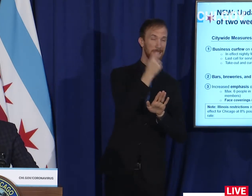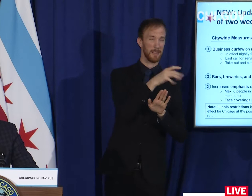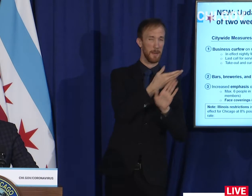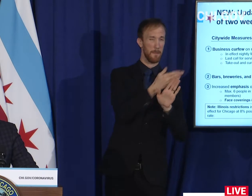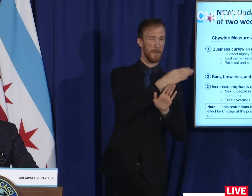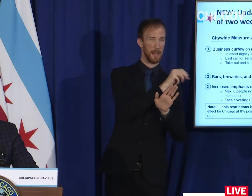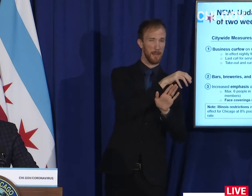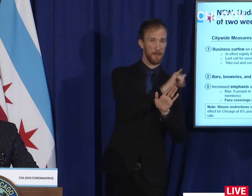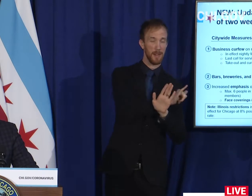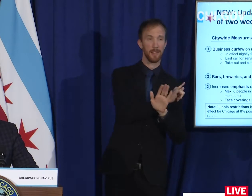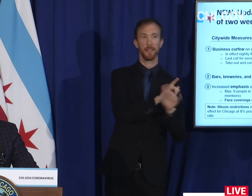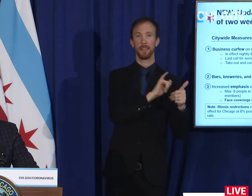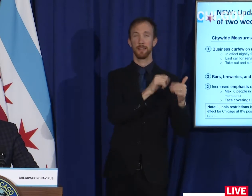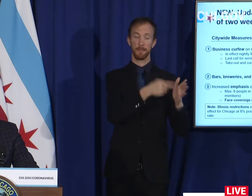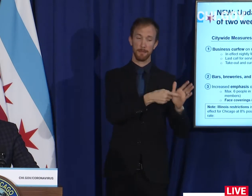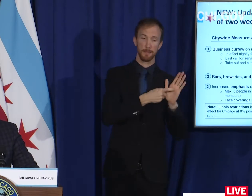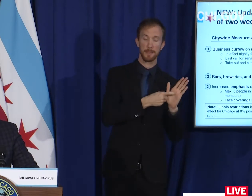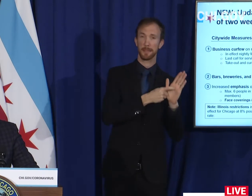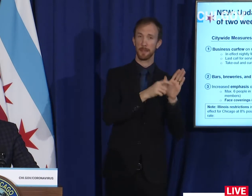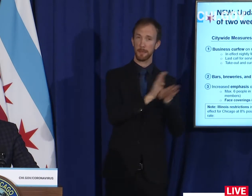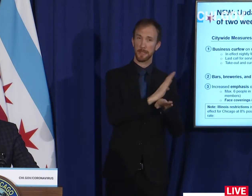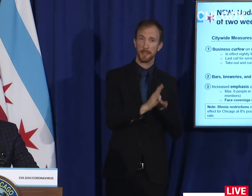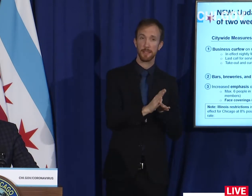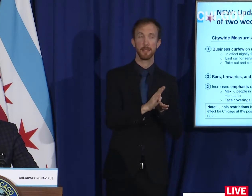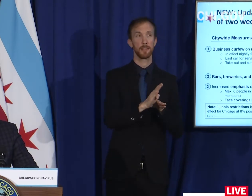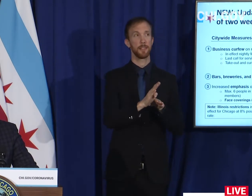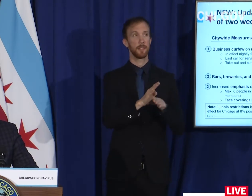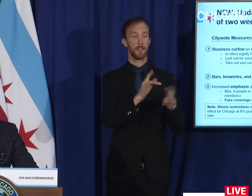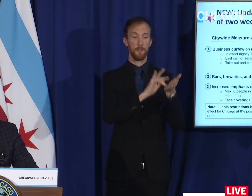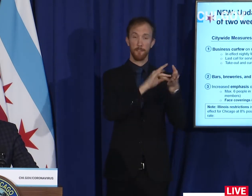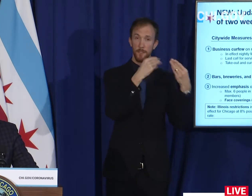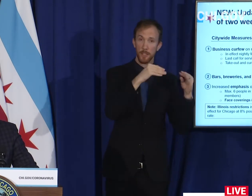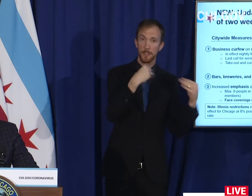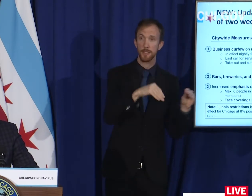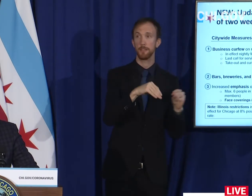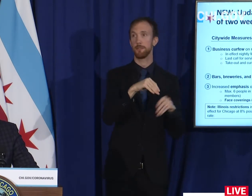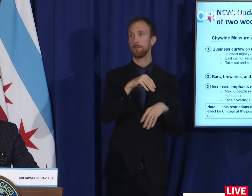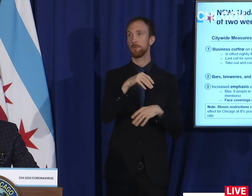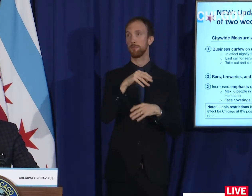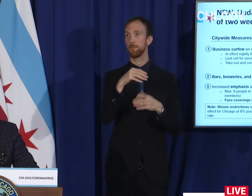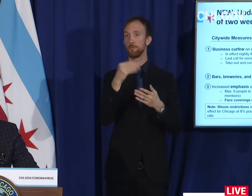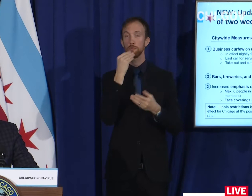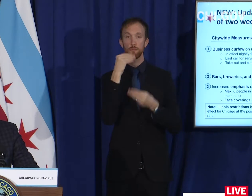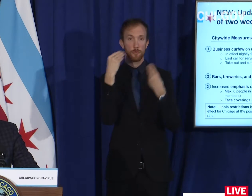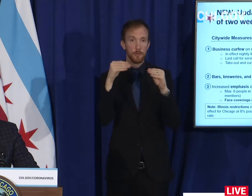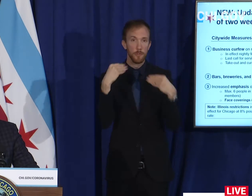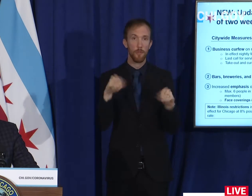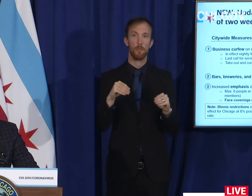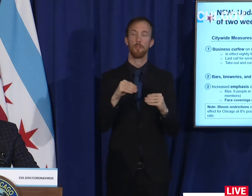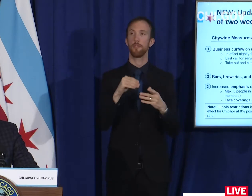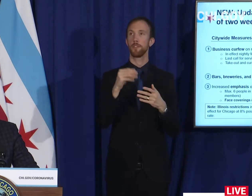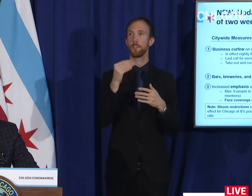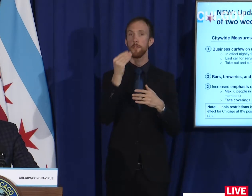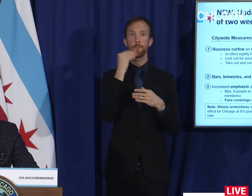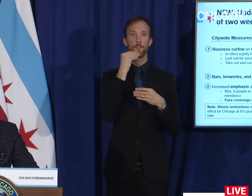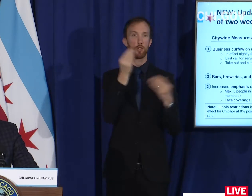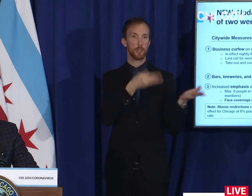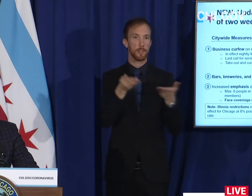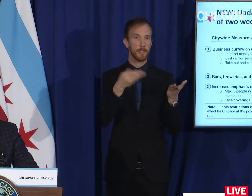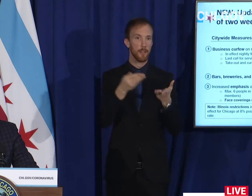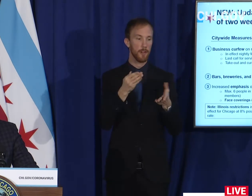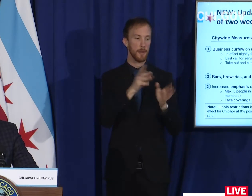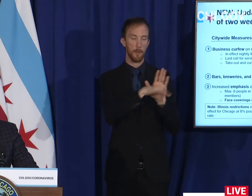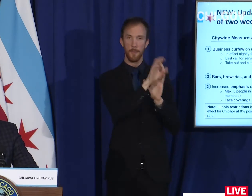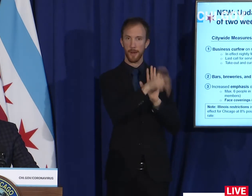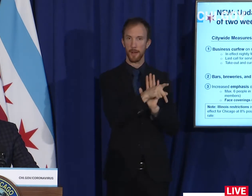grocery stores, pharmacies, and restaurant delivery and takeout services. Meanwhile, bars that don't operate with a